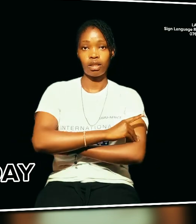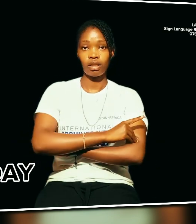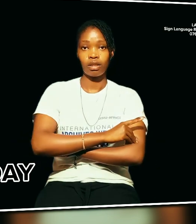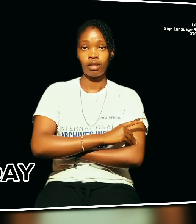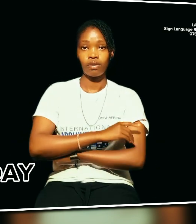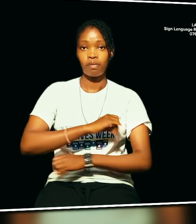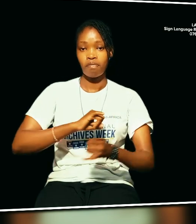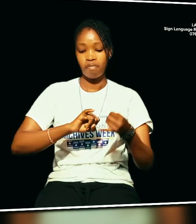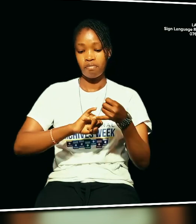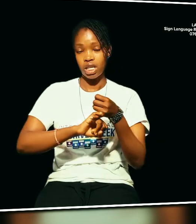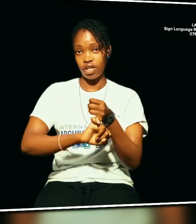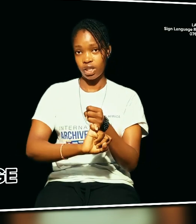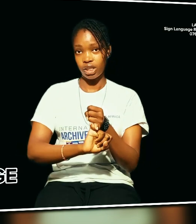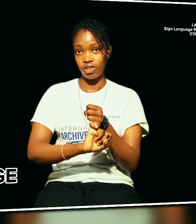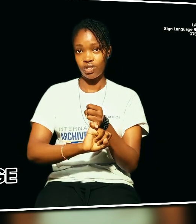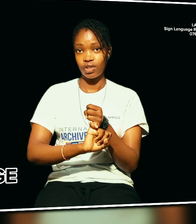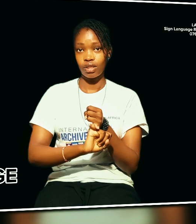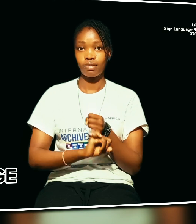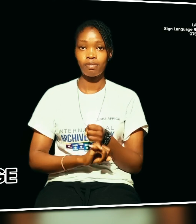Marriage.